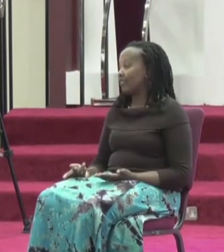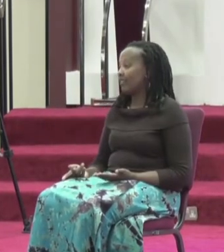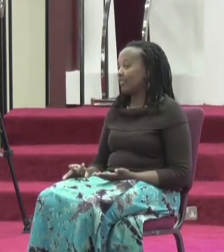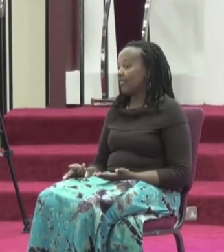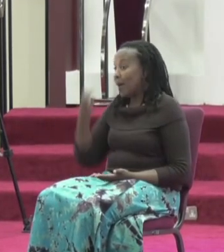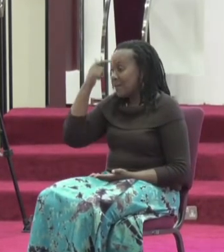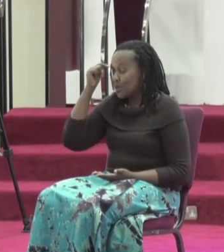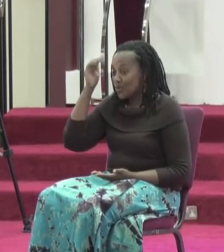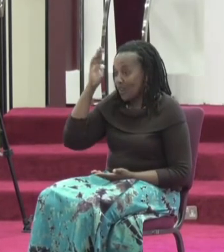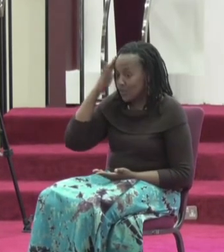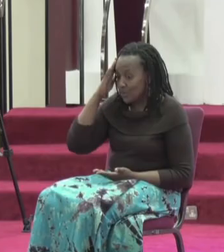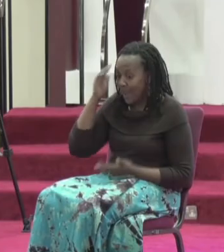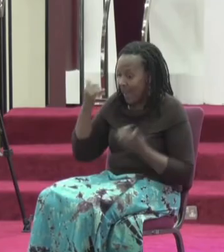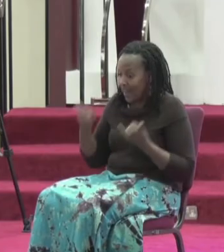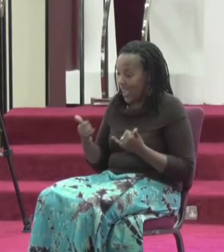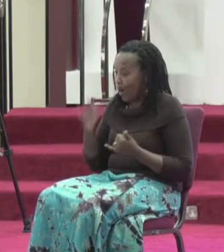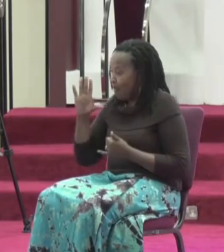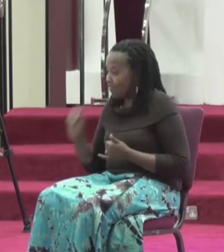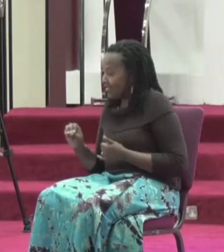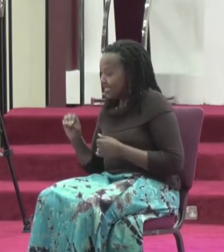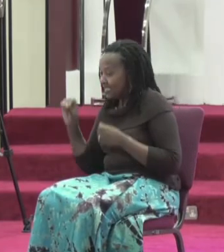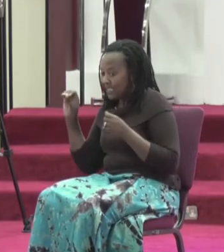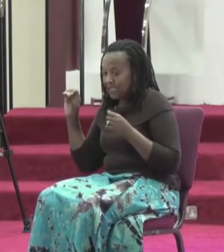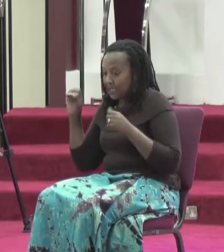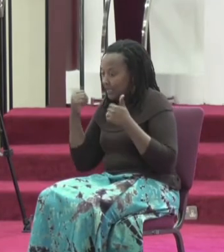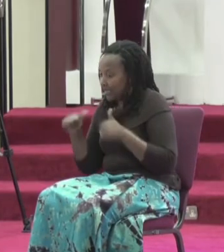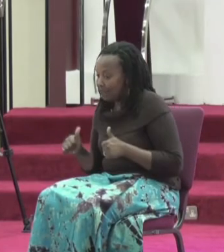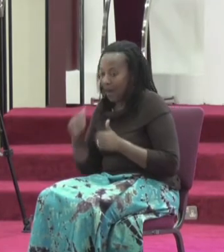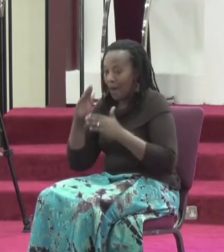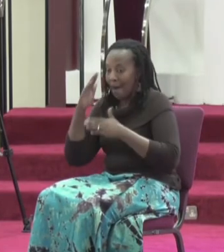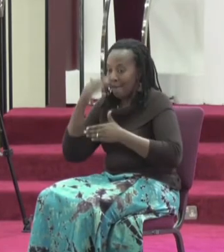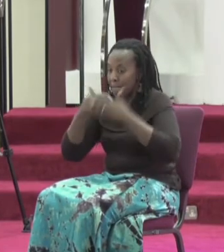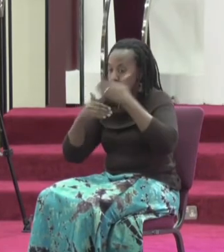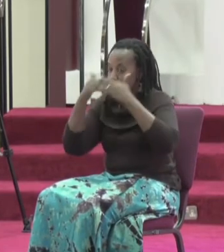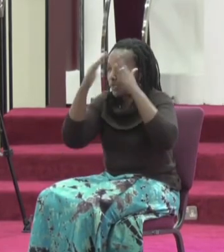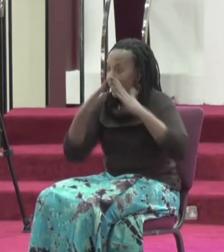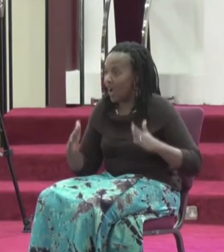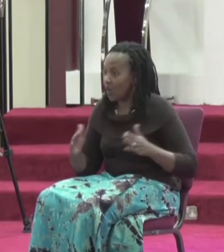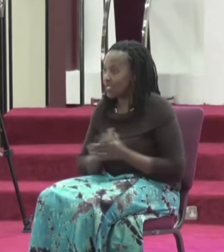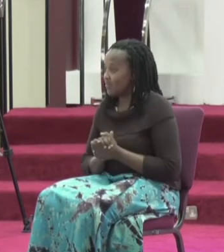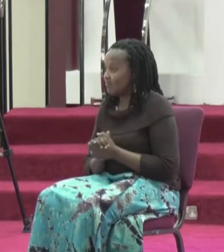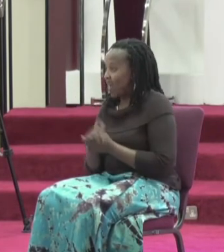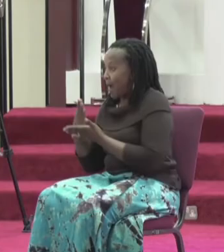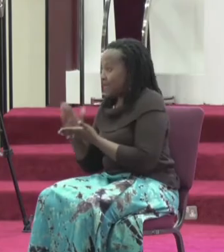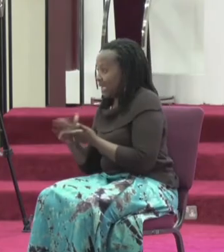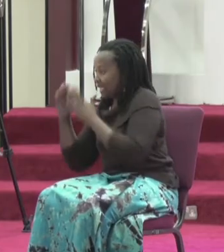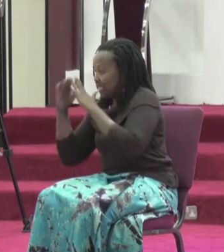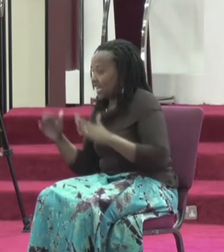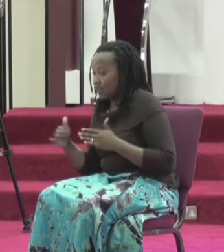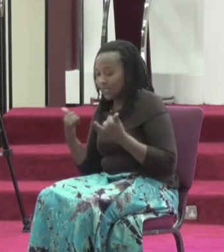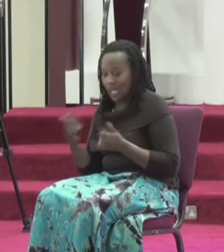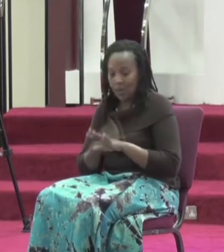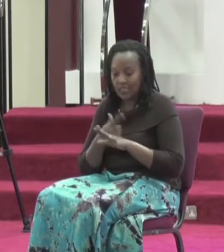Because you have realized you are now in your 50s, you have never built a house which you had dreamt you would build. Now your time